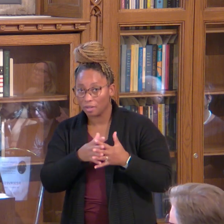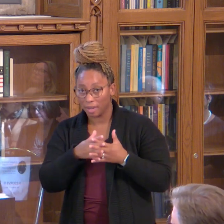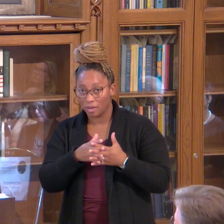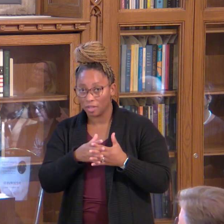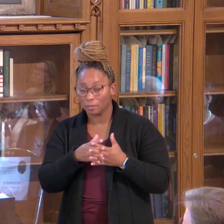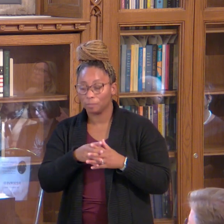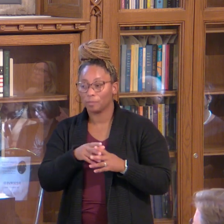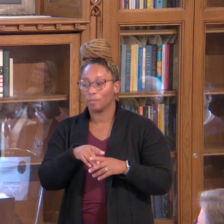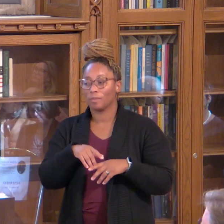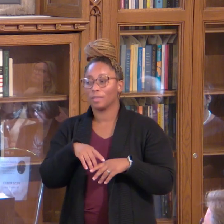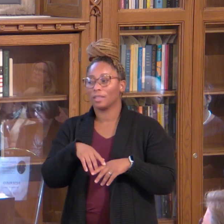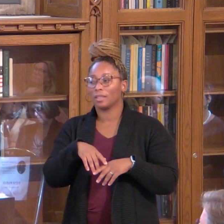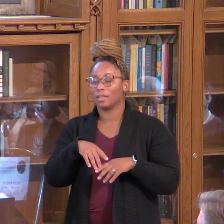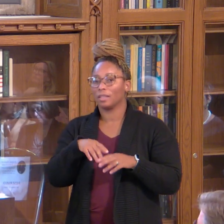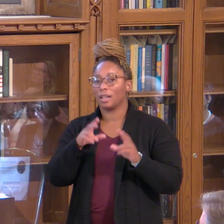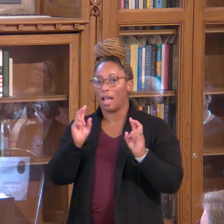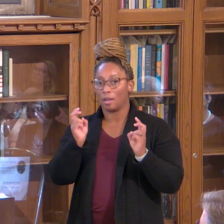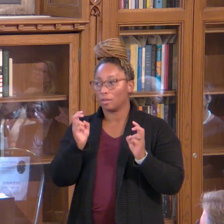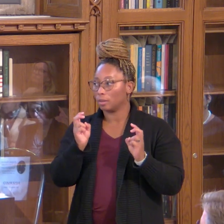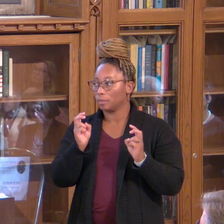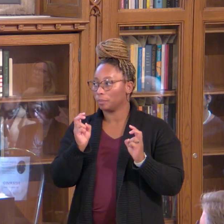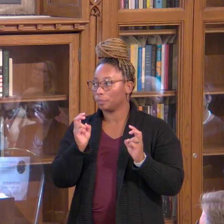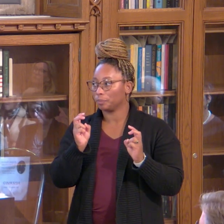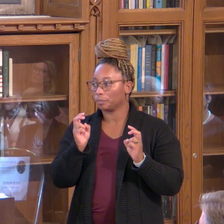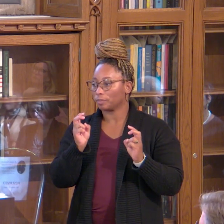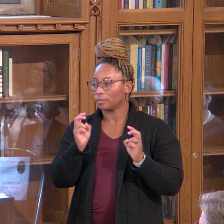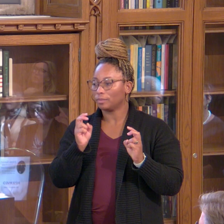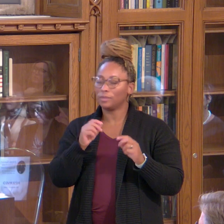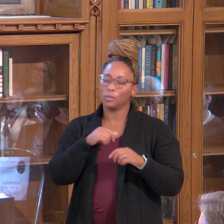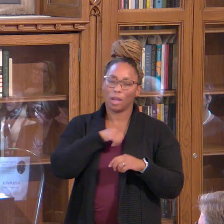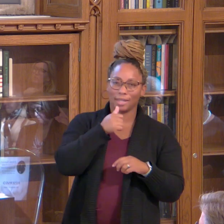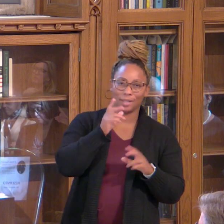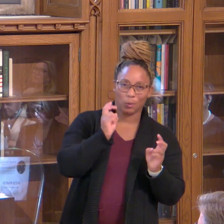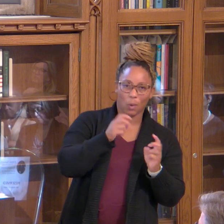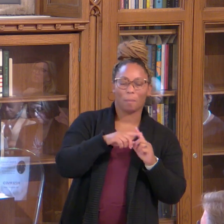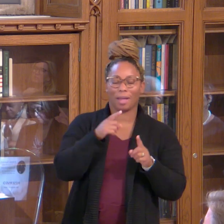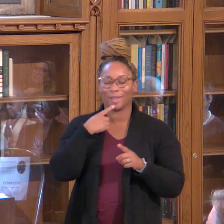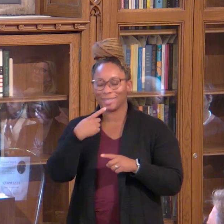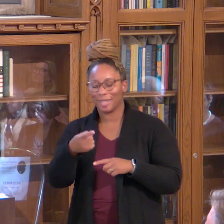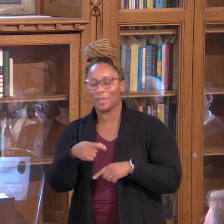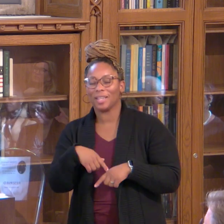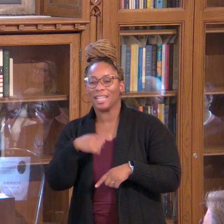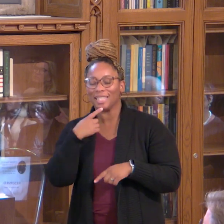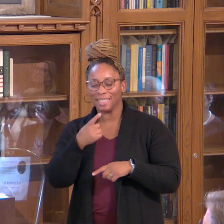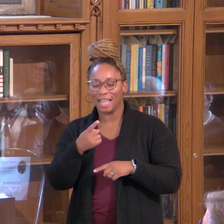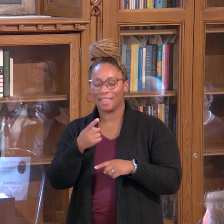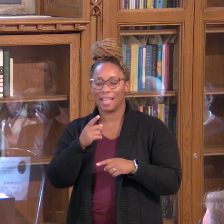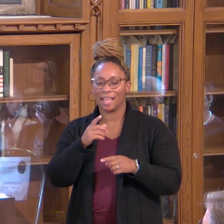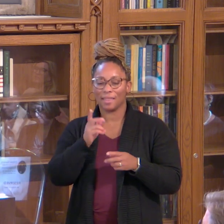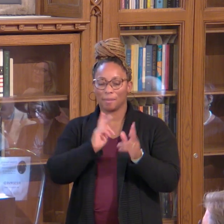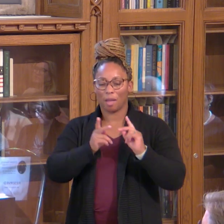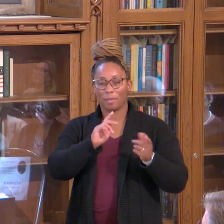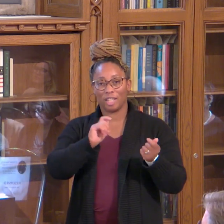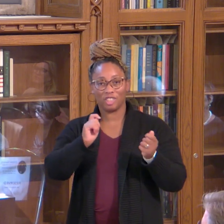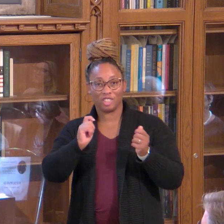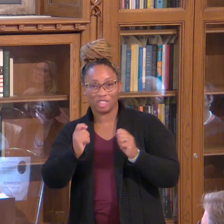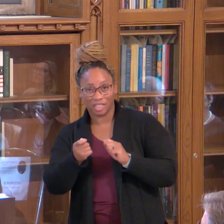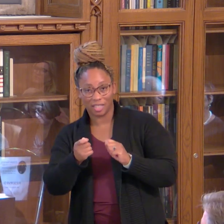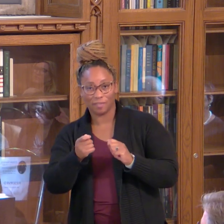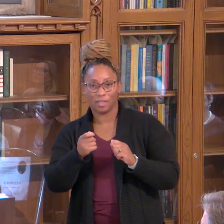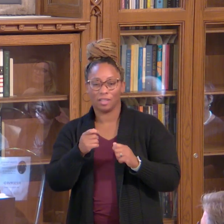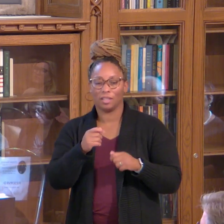he says I I didn't have that quot it so I'll just tell you what he says he says that the population shift relative to the